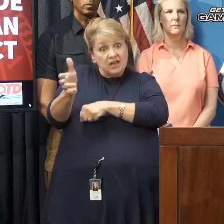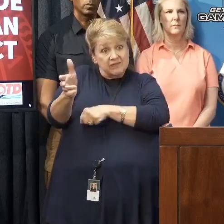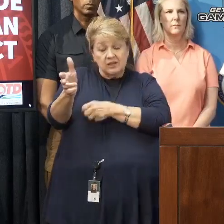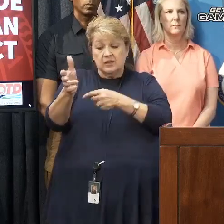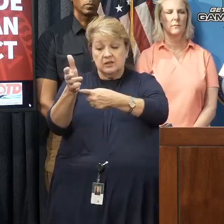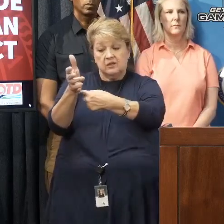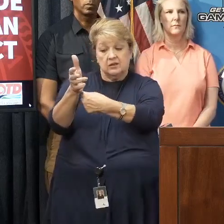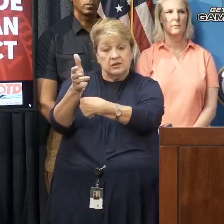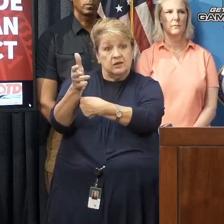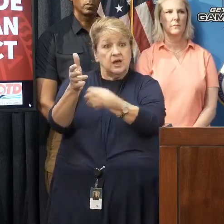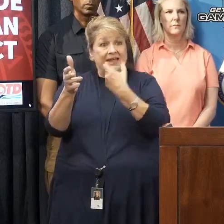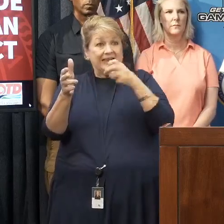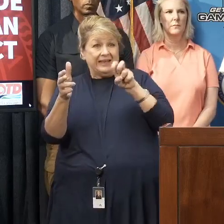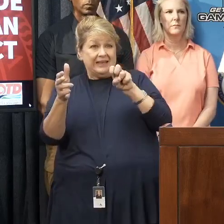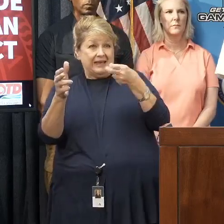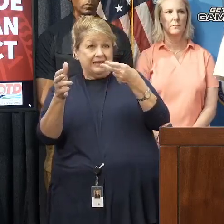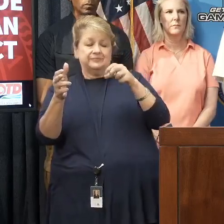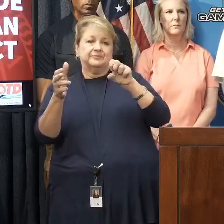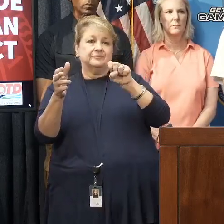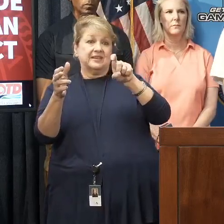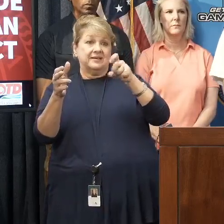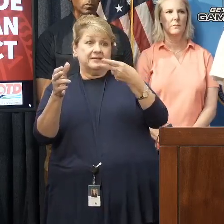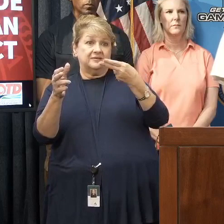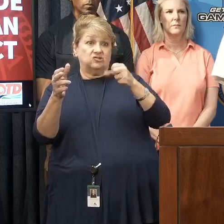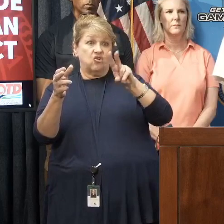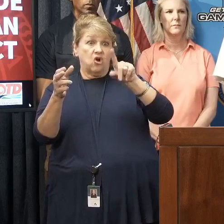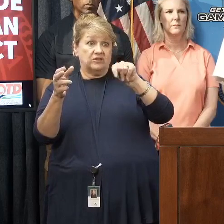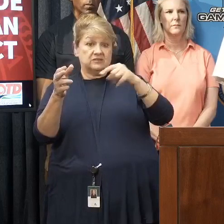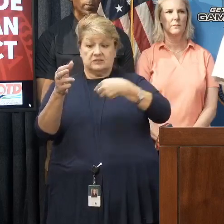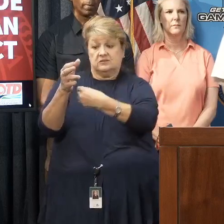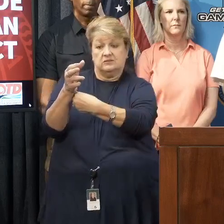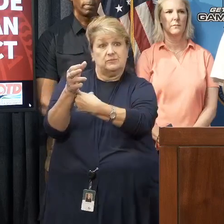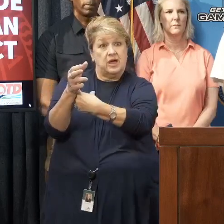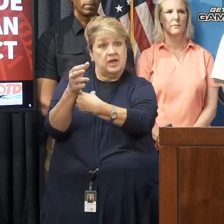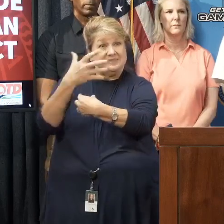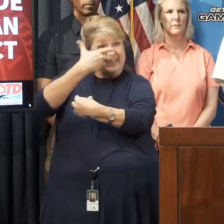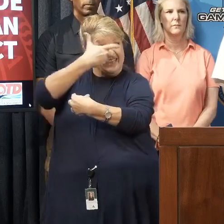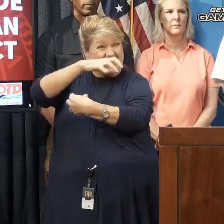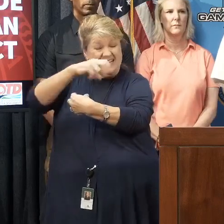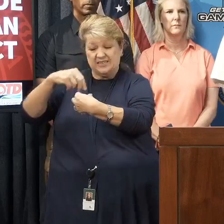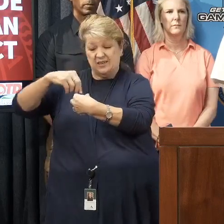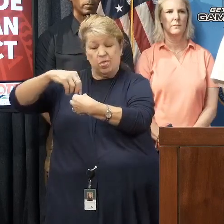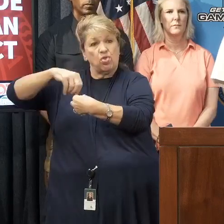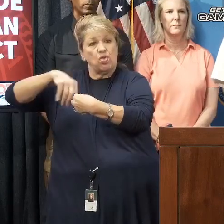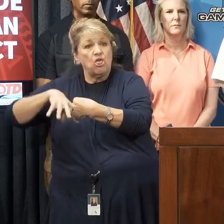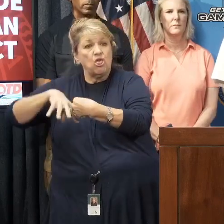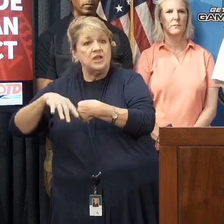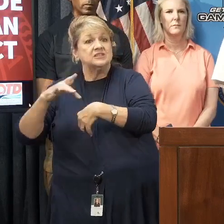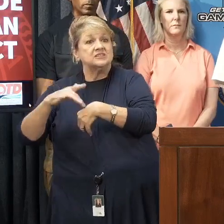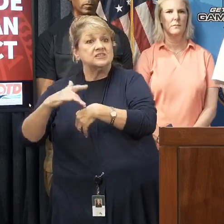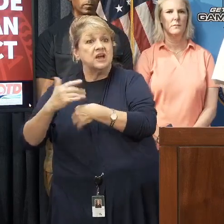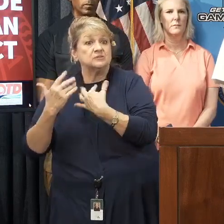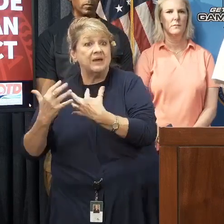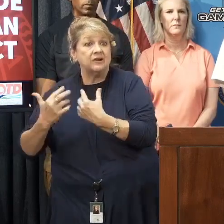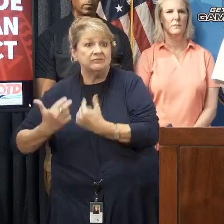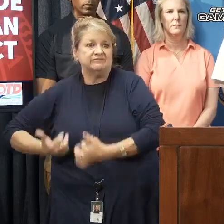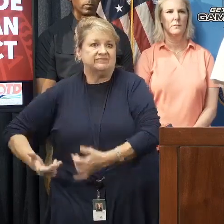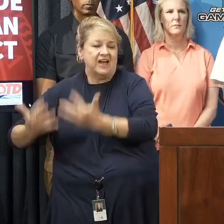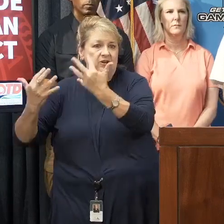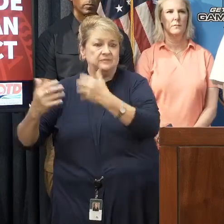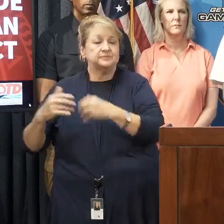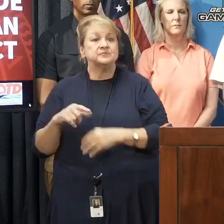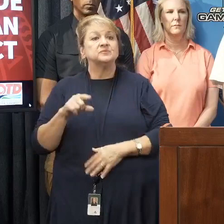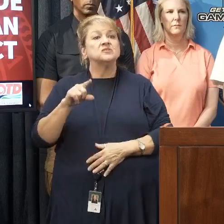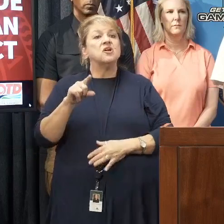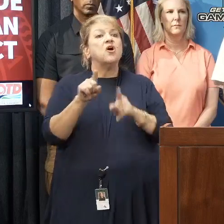We ask that you ensure that your vehicles are properly maintained. Brakes that are worn too thin could cause metal on metal